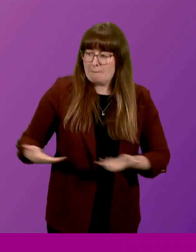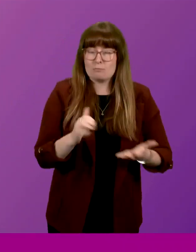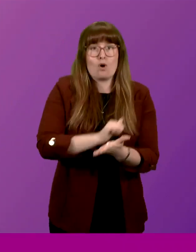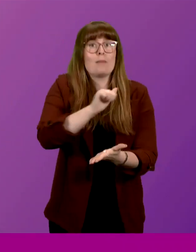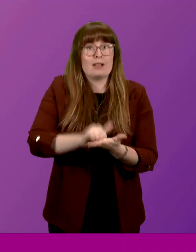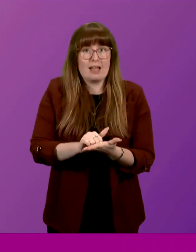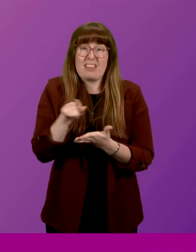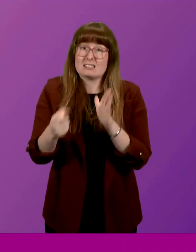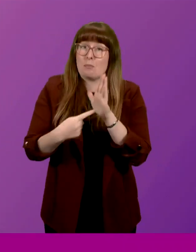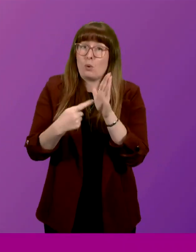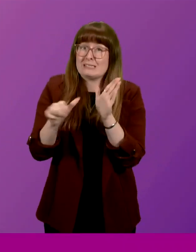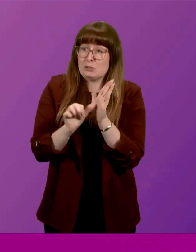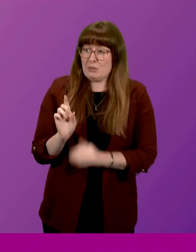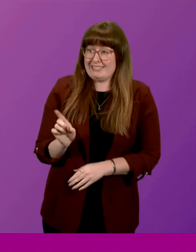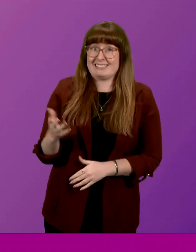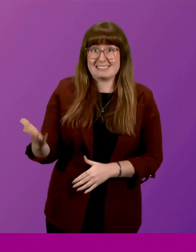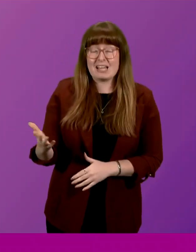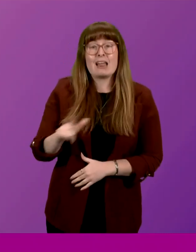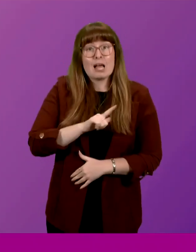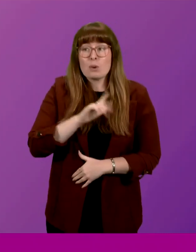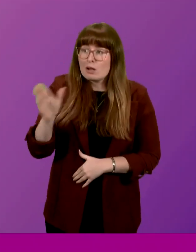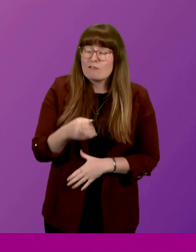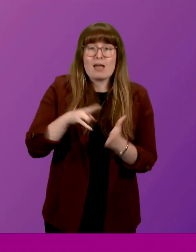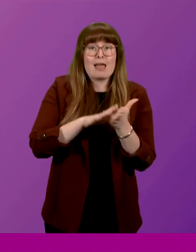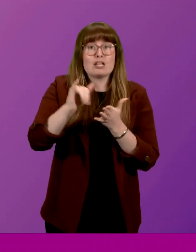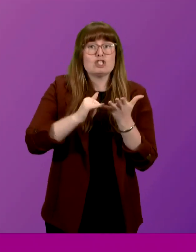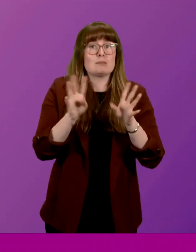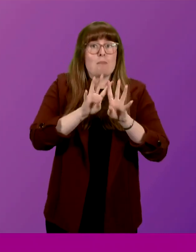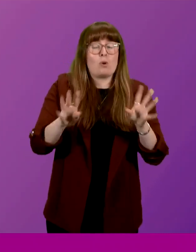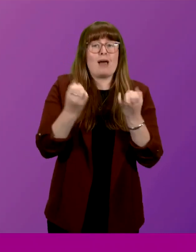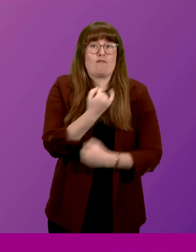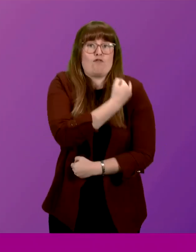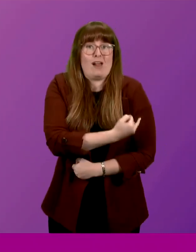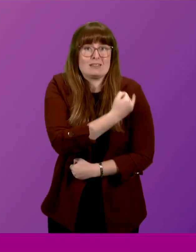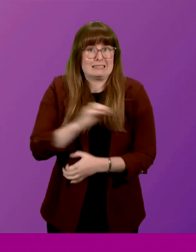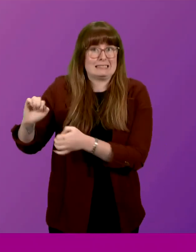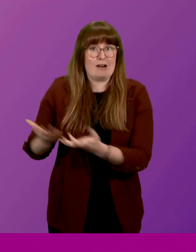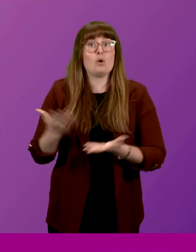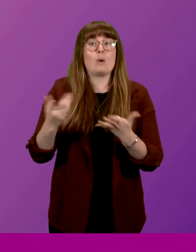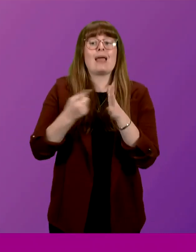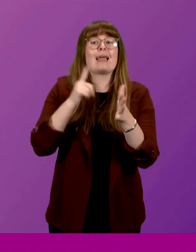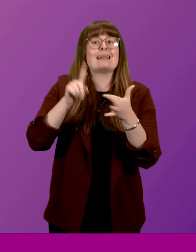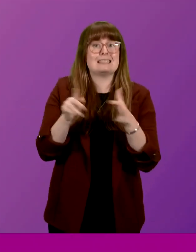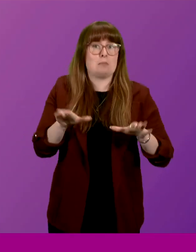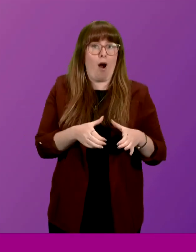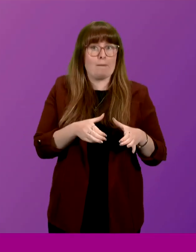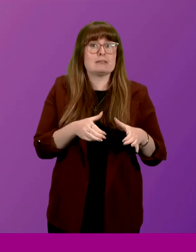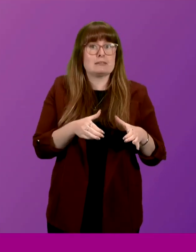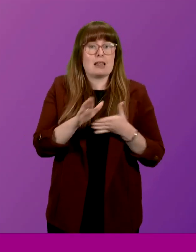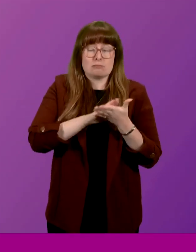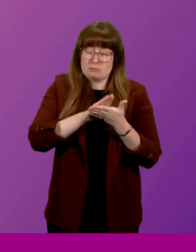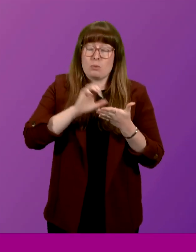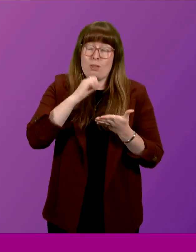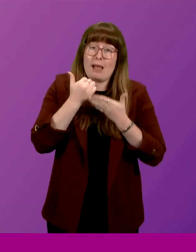the critical issue here. That's why every NHS board now has frailty services in A&E departments, which will help particularly